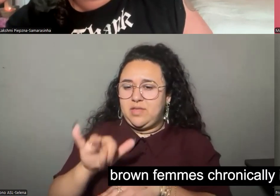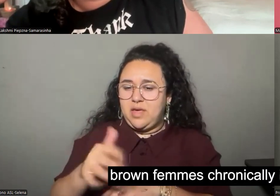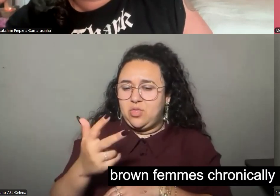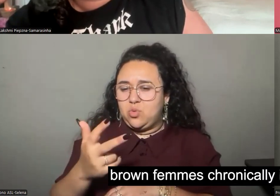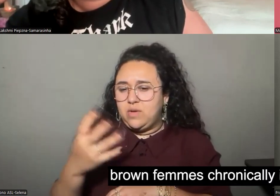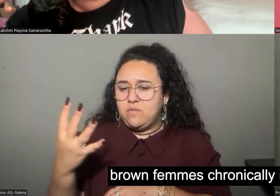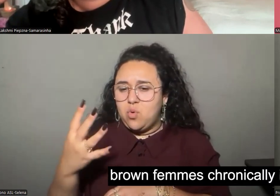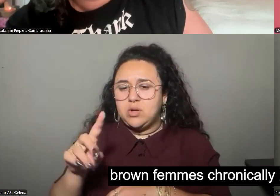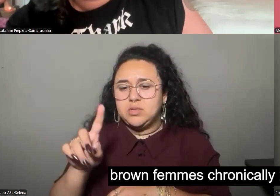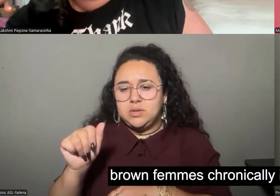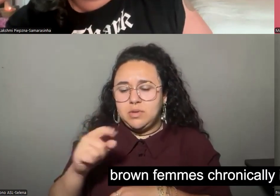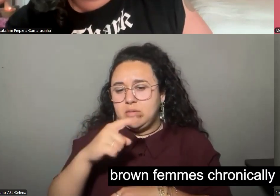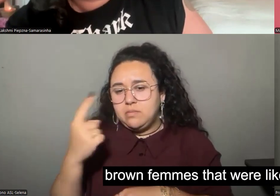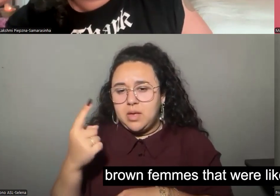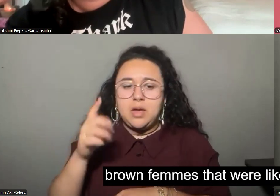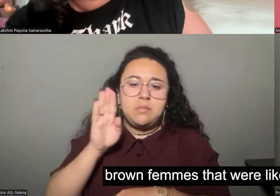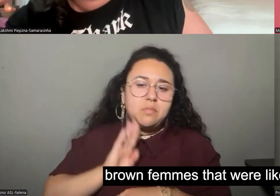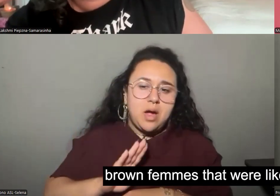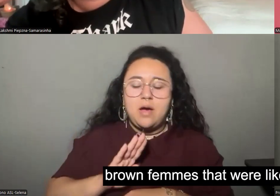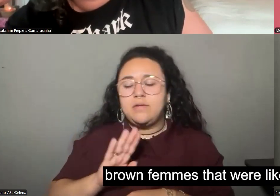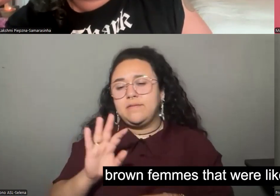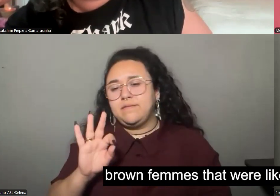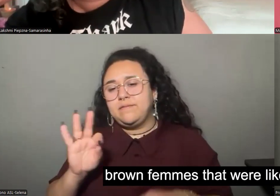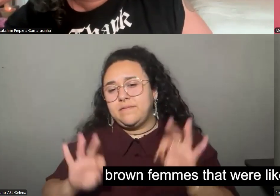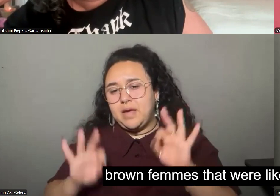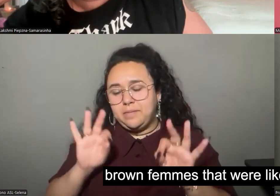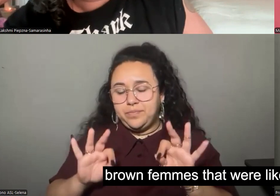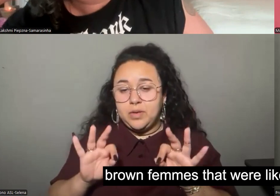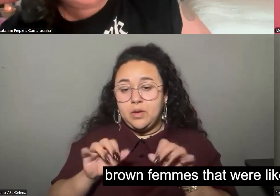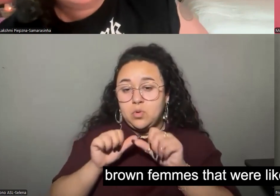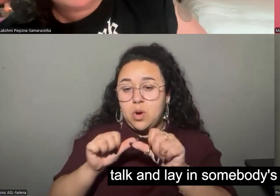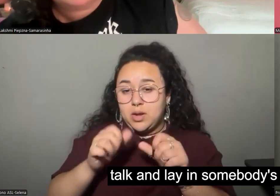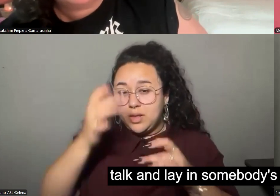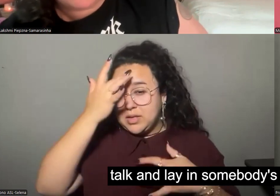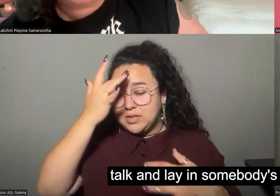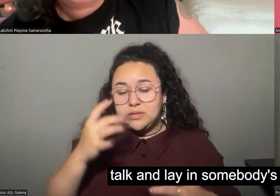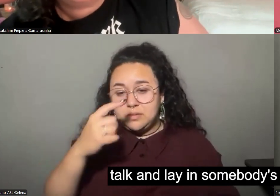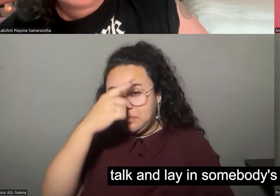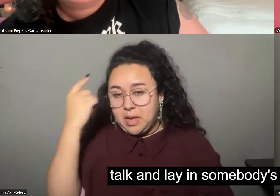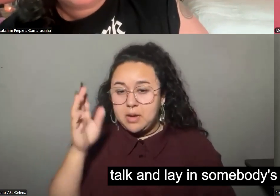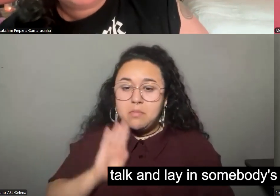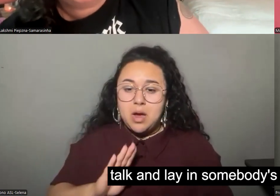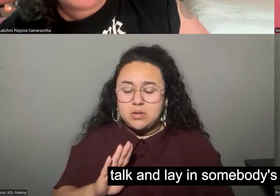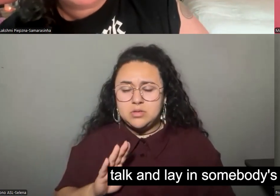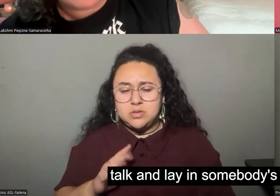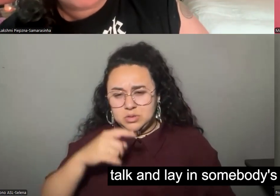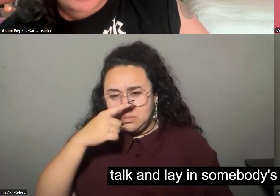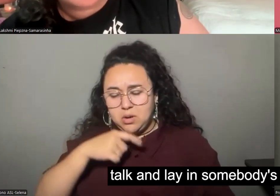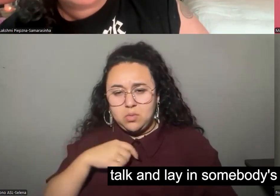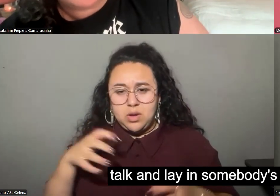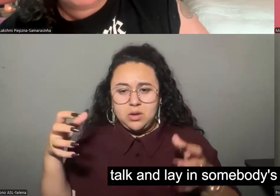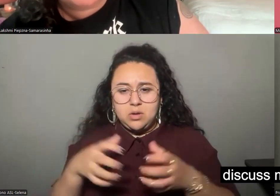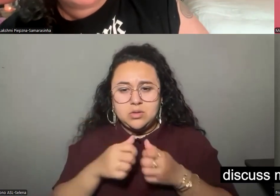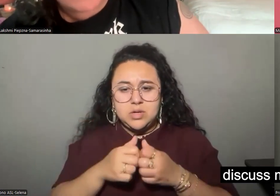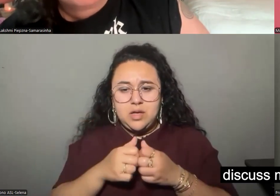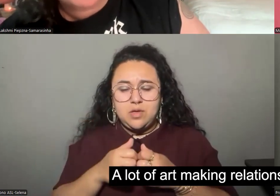black and brown femmes, chronically ill and disabled black and brown femmes that were like, can we just get together and talk? And we just lay in somebody's bed on ice